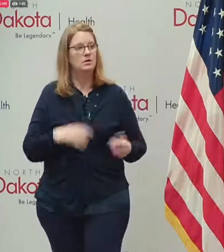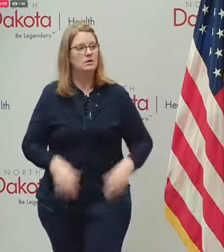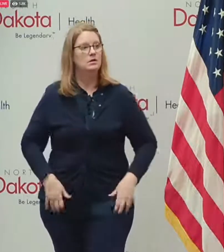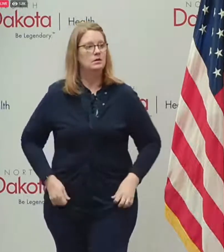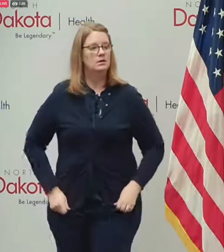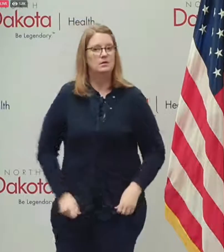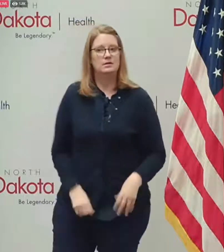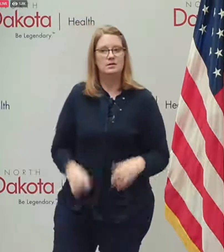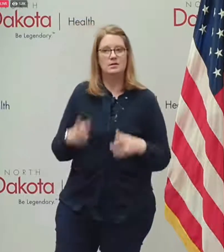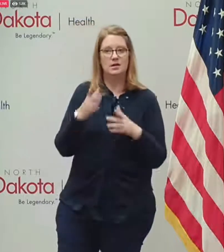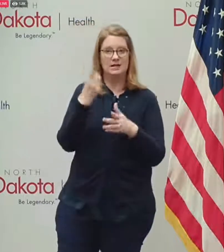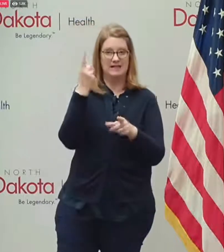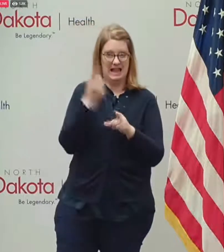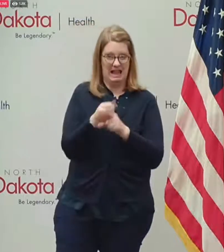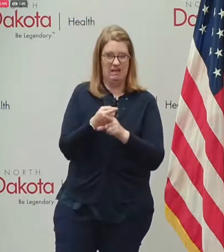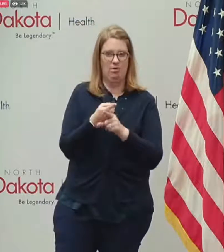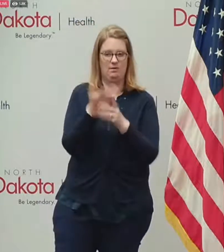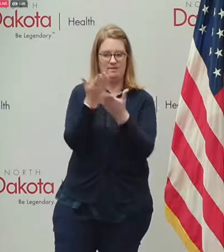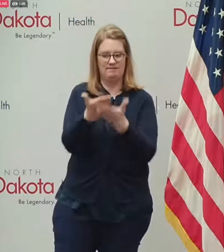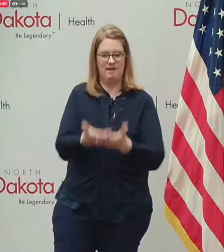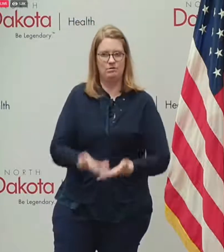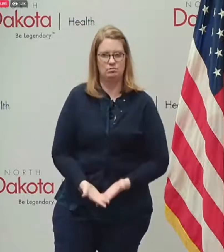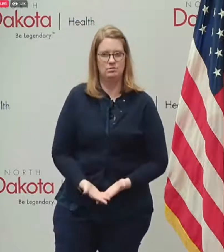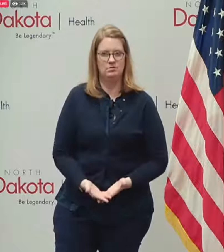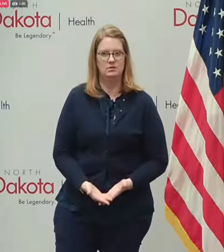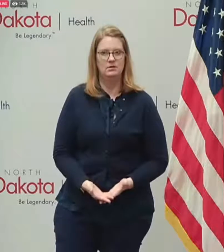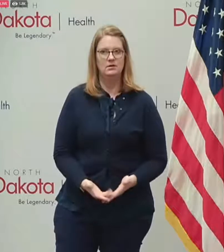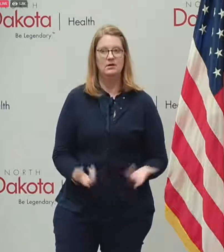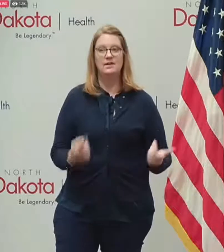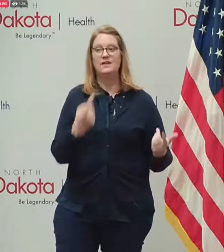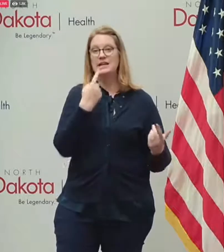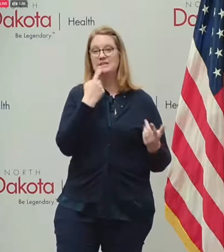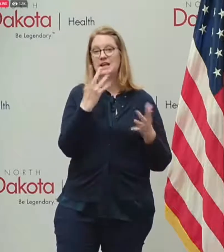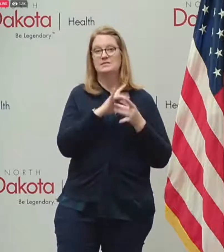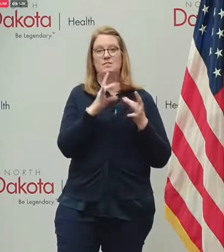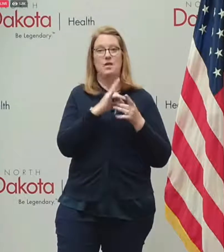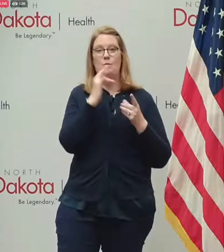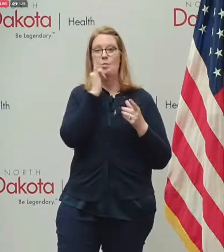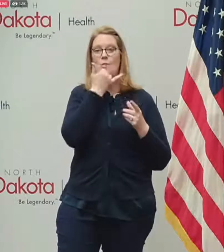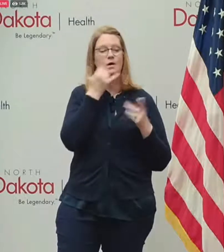and factual. So I would just, if I say something wrong, I would just go back